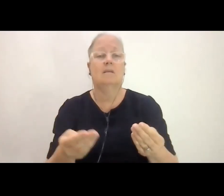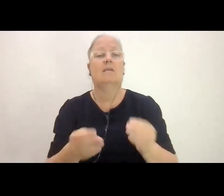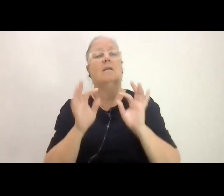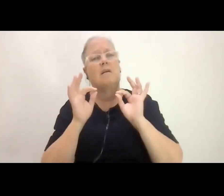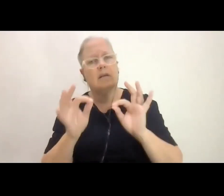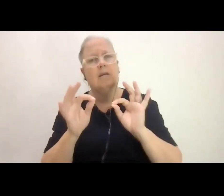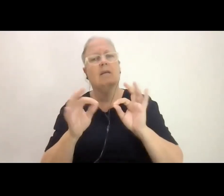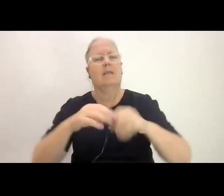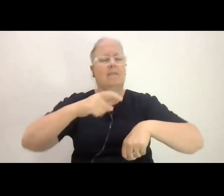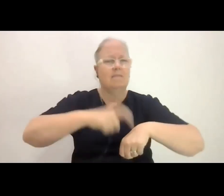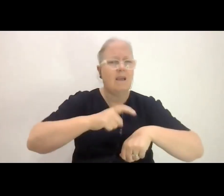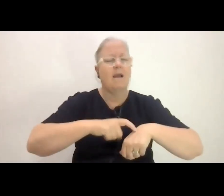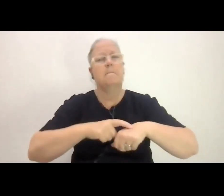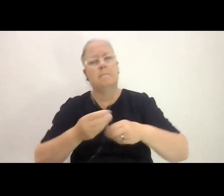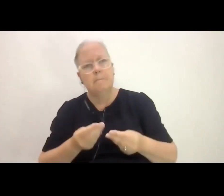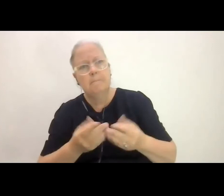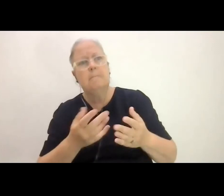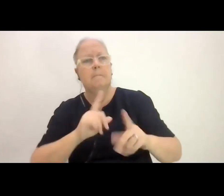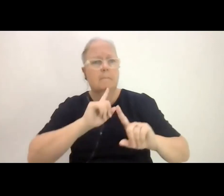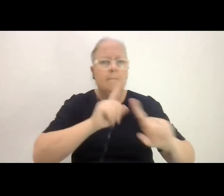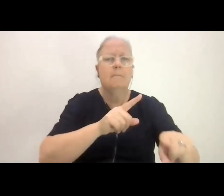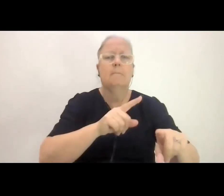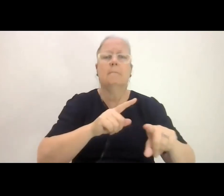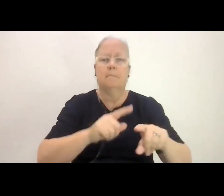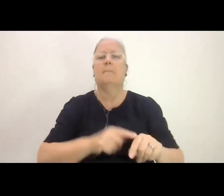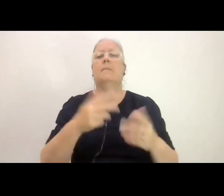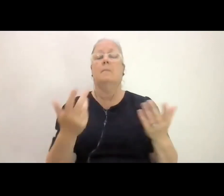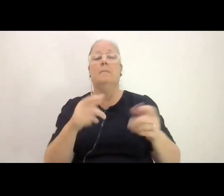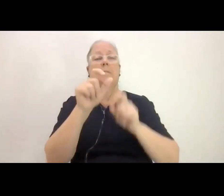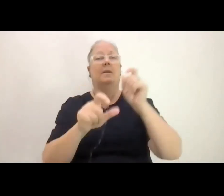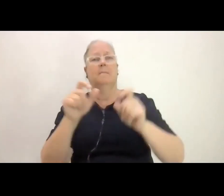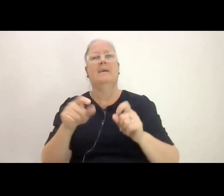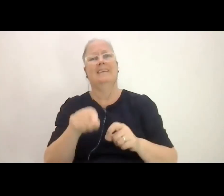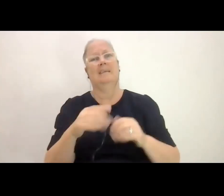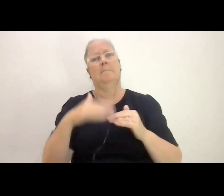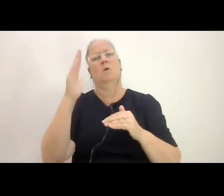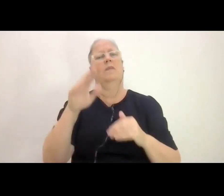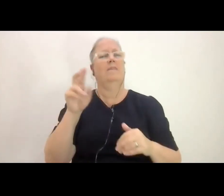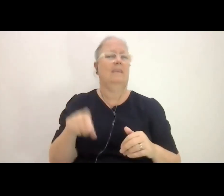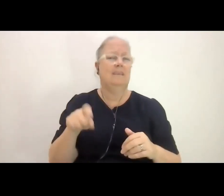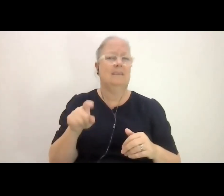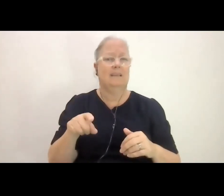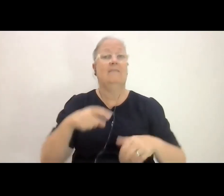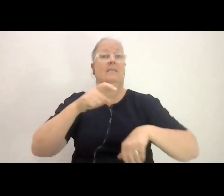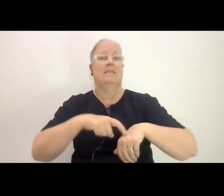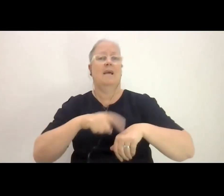effective response to people who are most in need during the time of the global crisis. And I will stop here. Thank